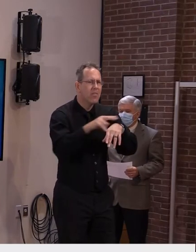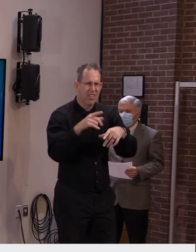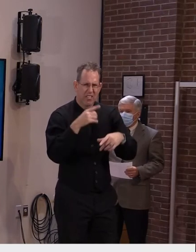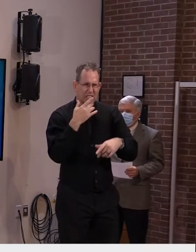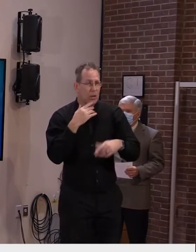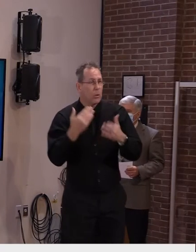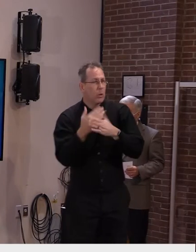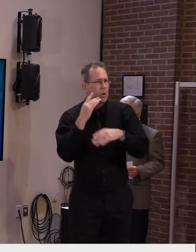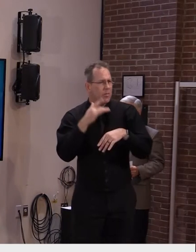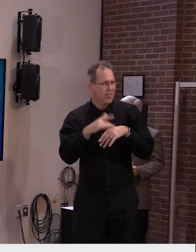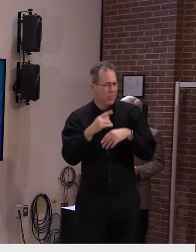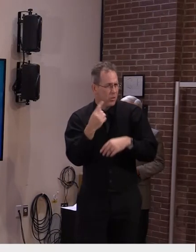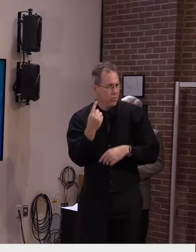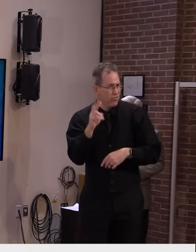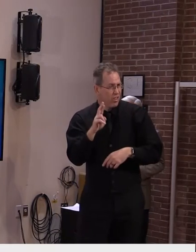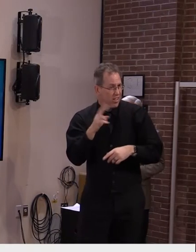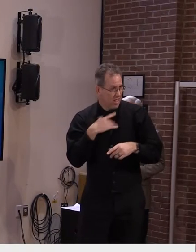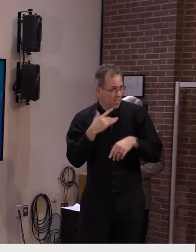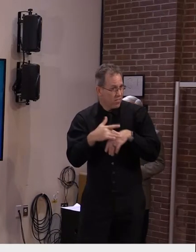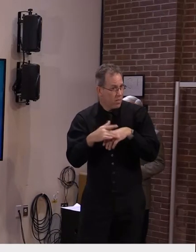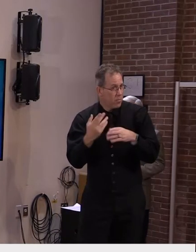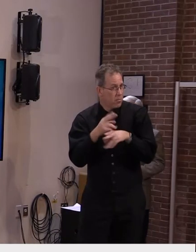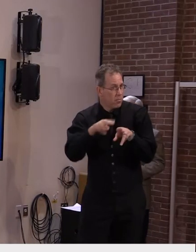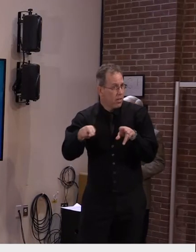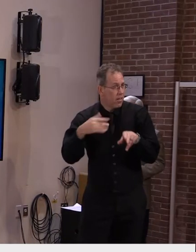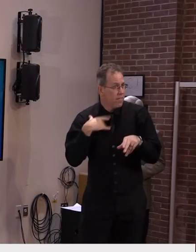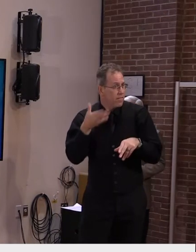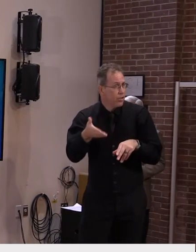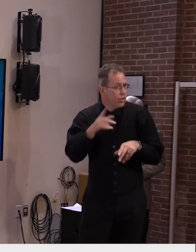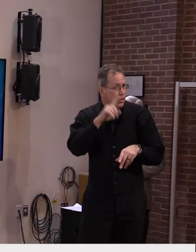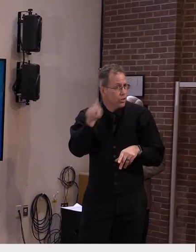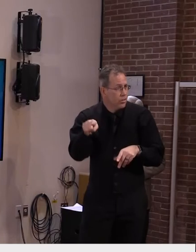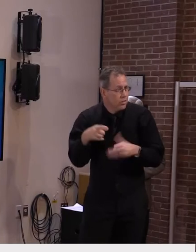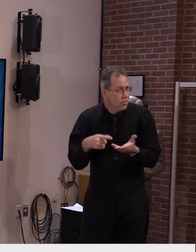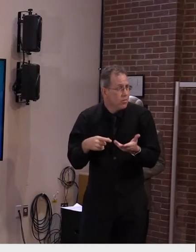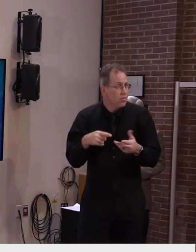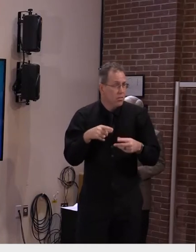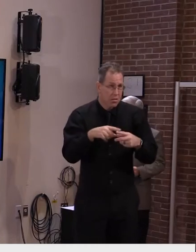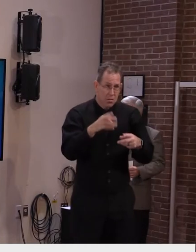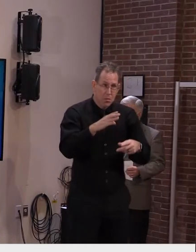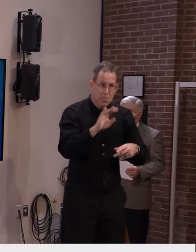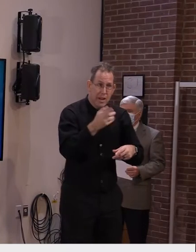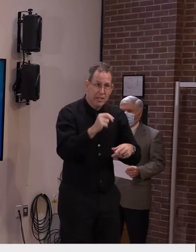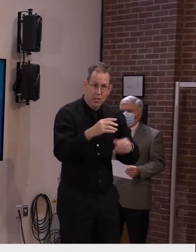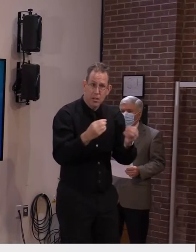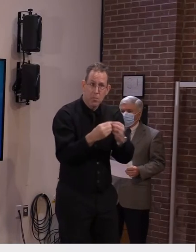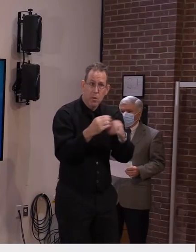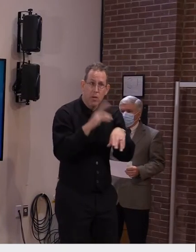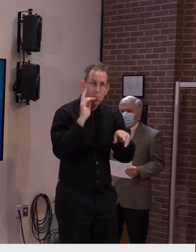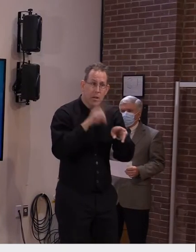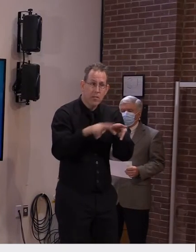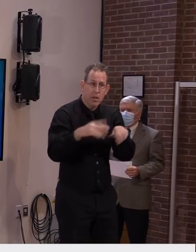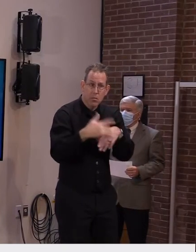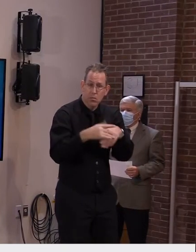plan, if any, is in place to manage that situation in southwestern Vermont? Yeah, we've been working with them for the